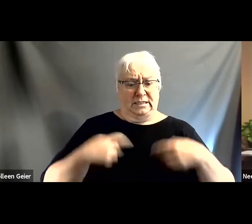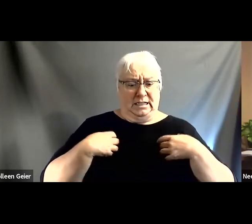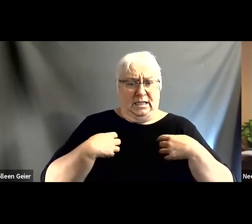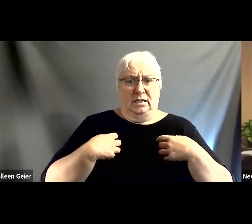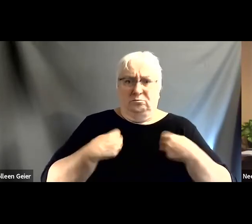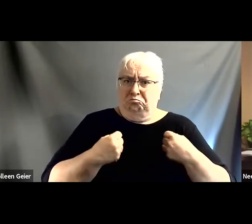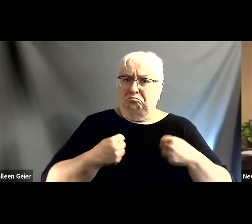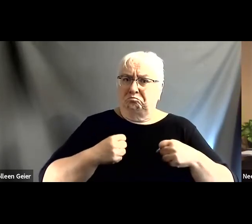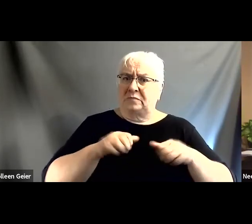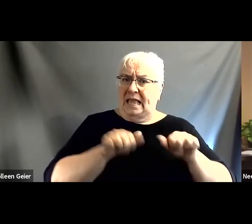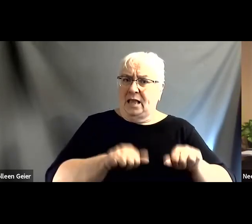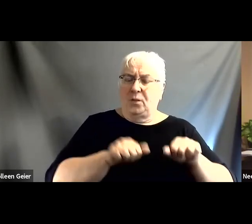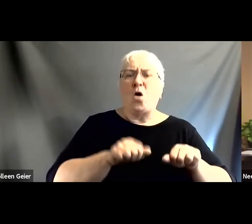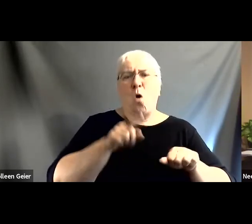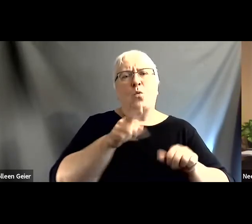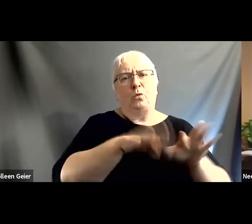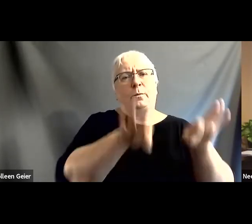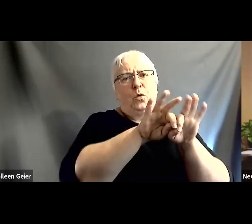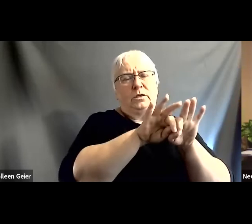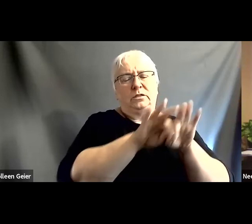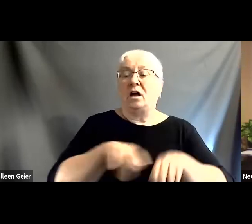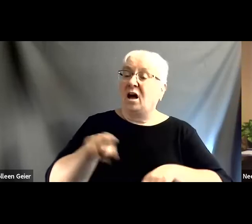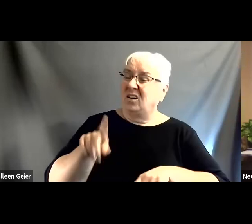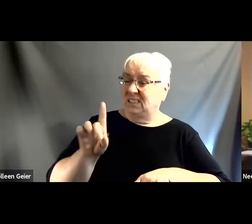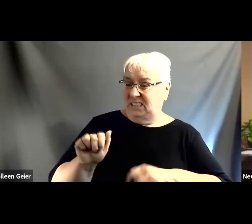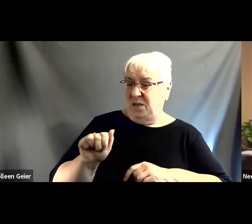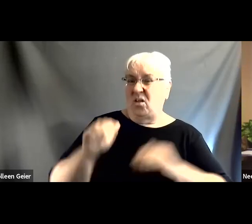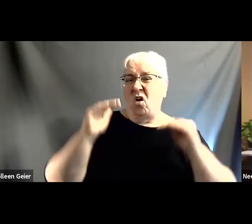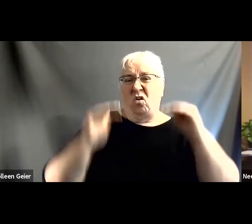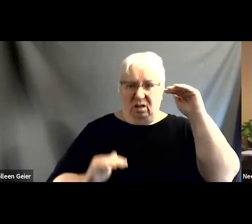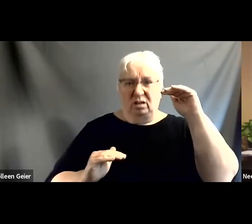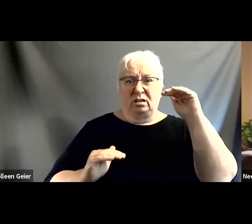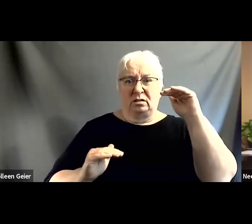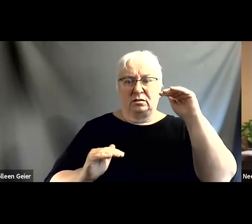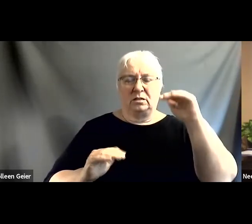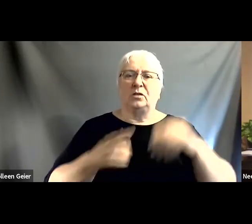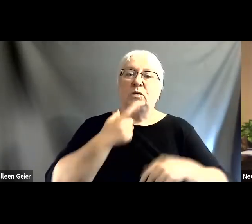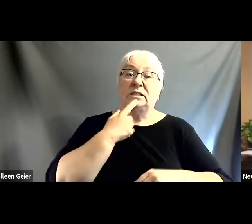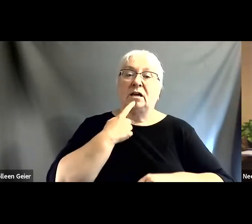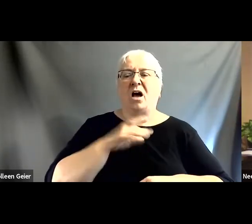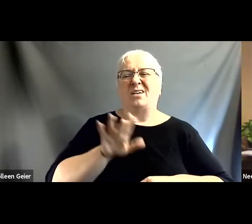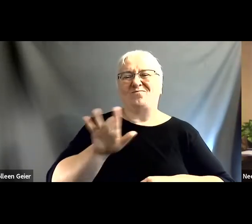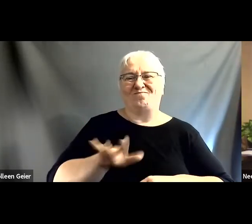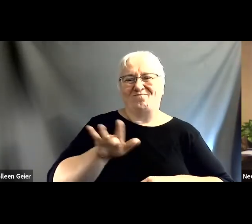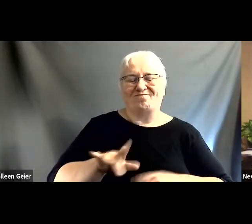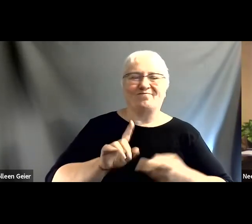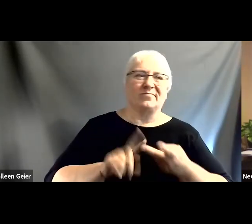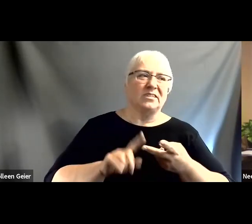you are less. And then words like poor, or unfortunate, special needs, they basically